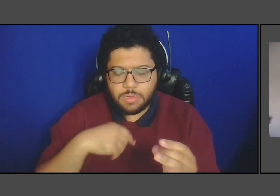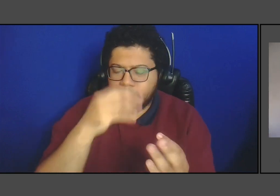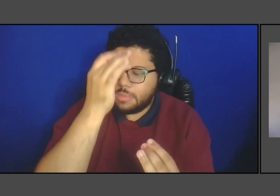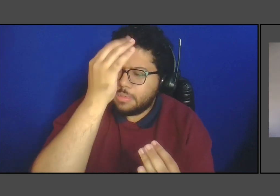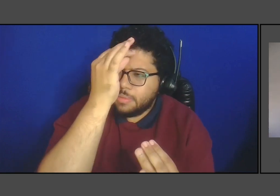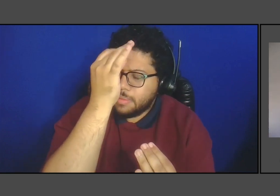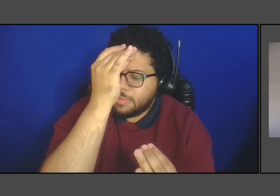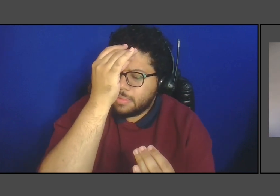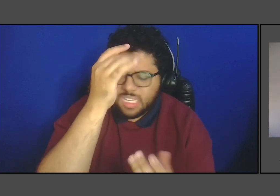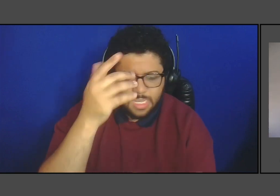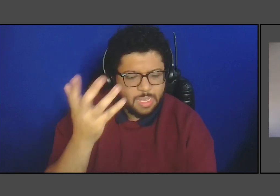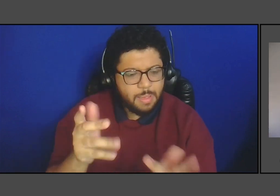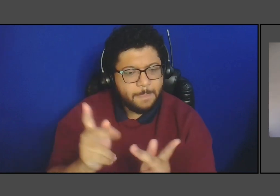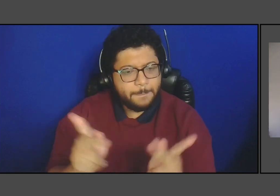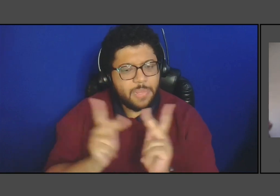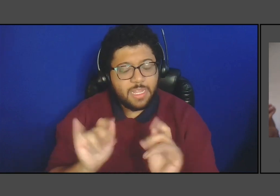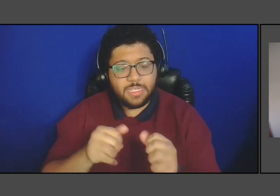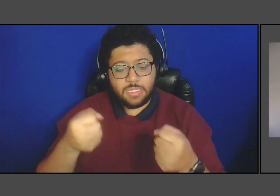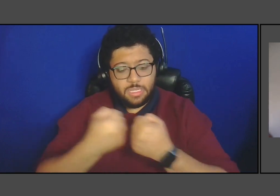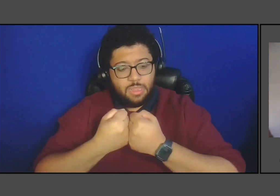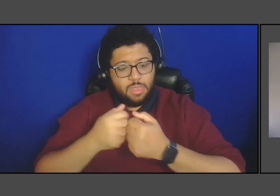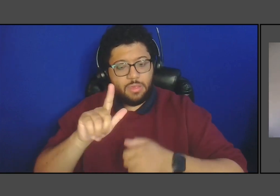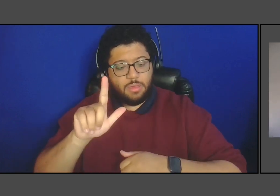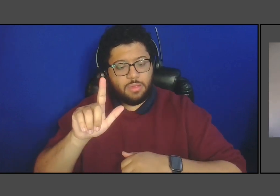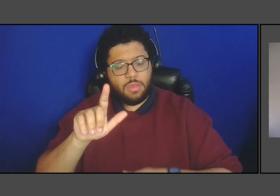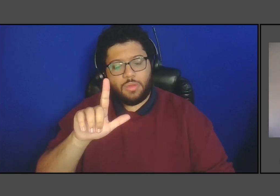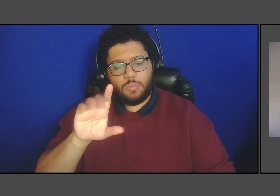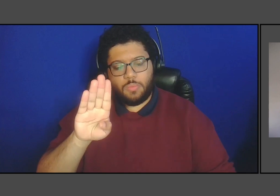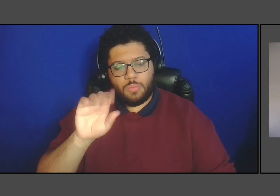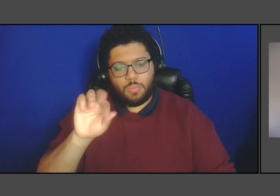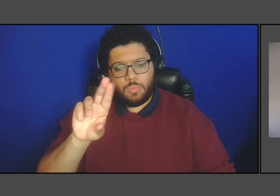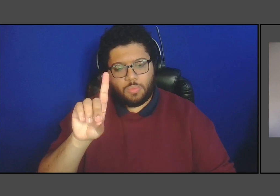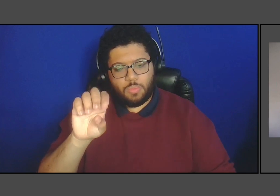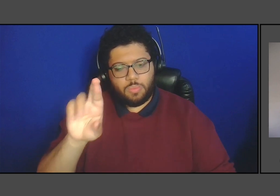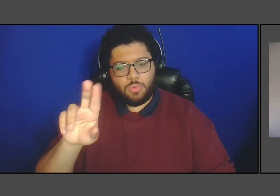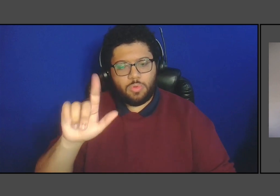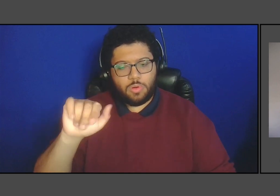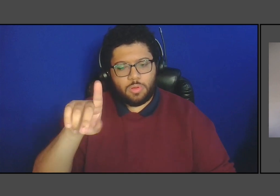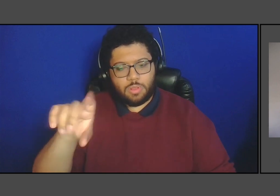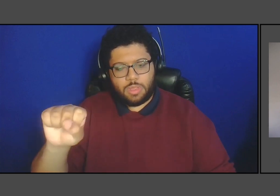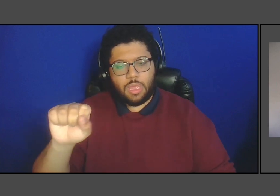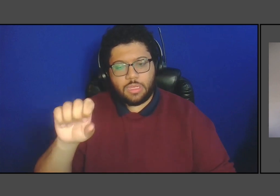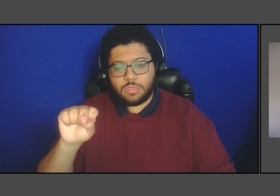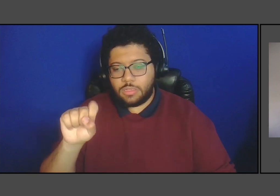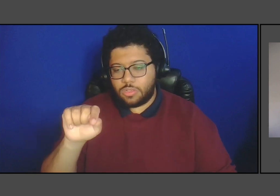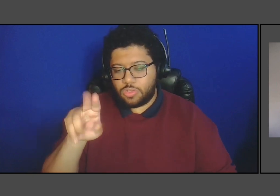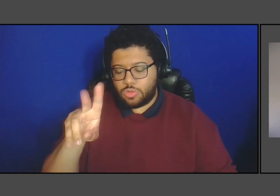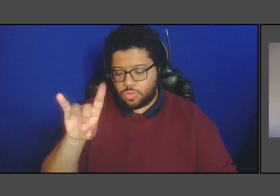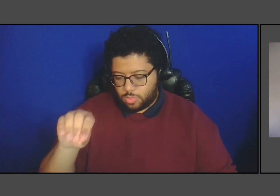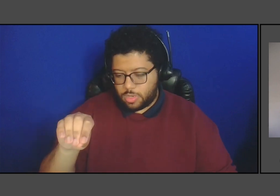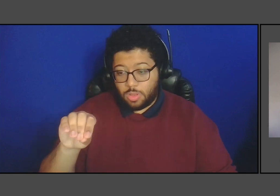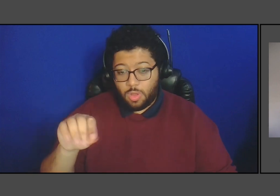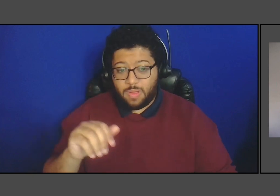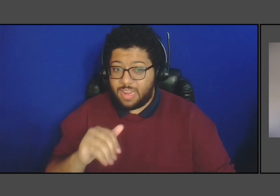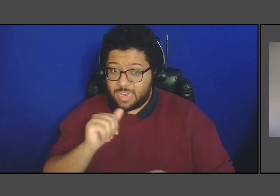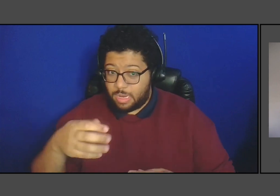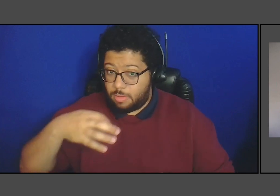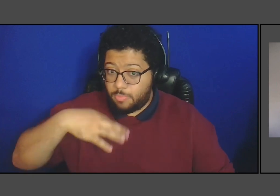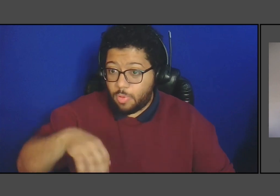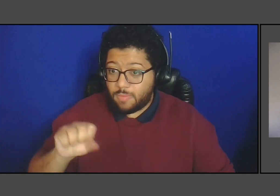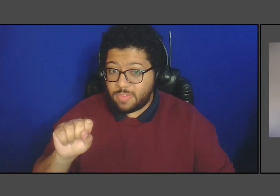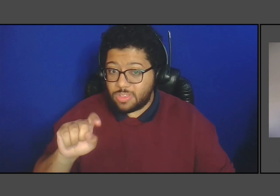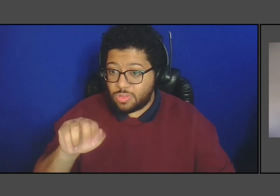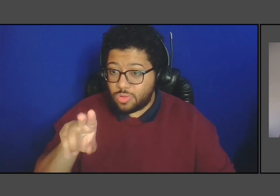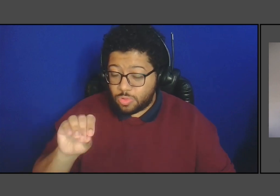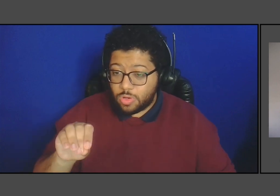like Borderlands Studios, a nonprofit studio based in a university setting, how can that be an